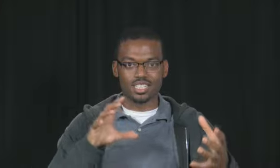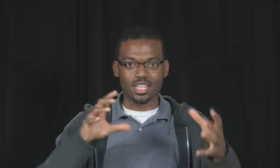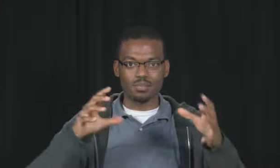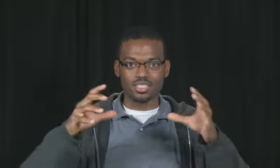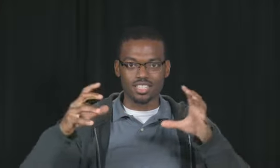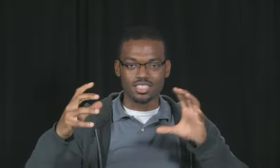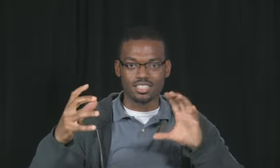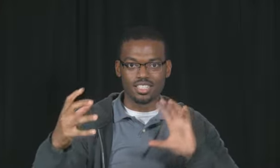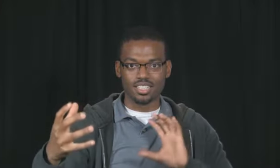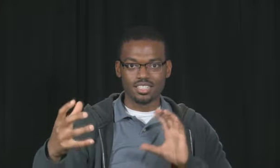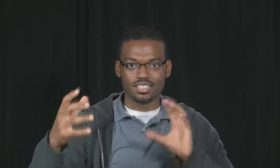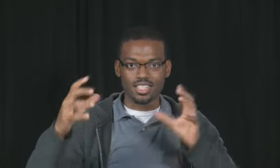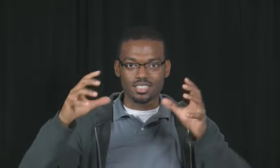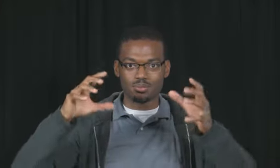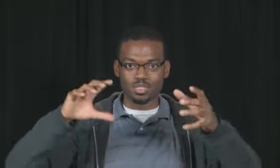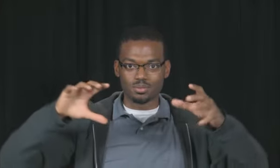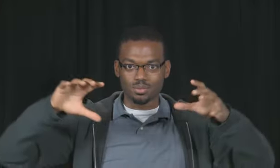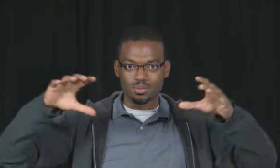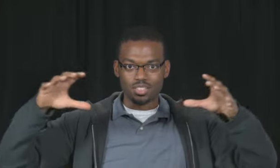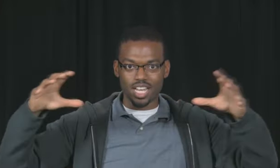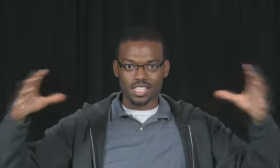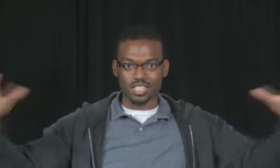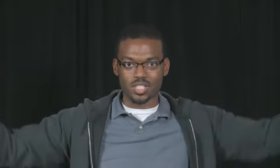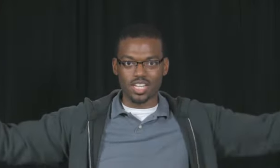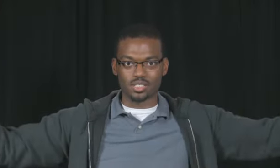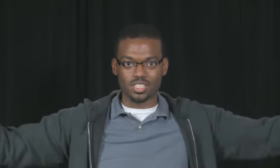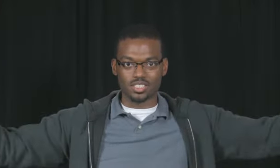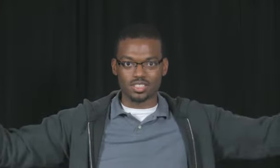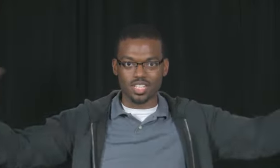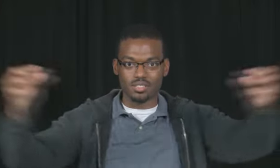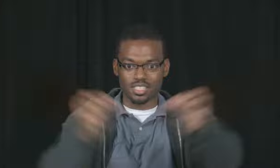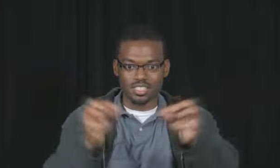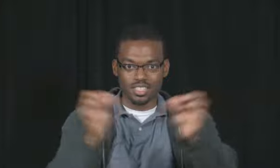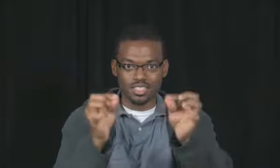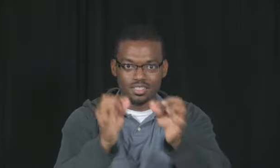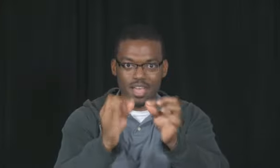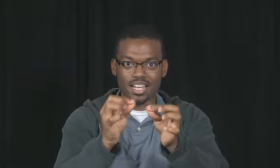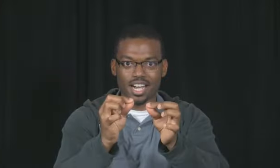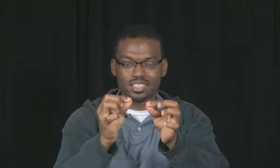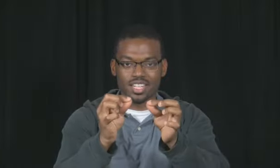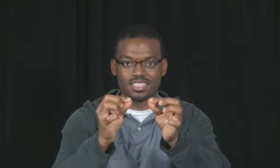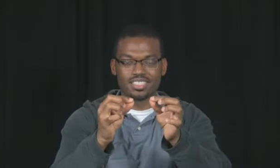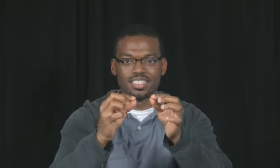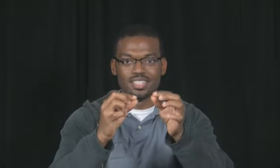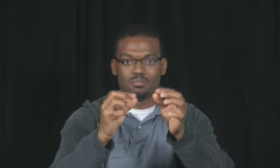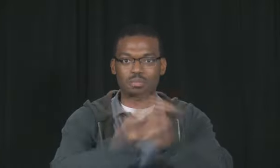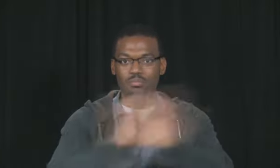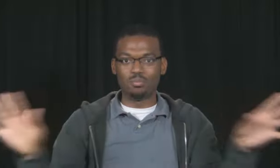scheme. You start to think in terms of how you're going to create a structure so that you can make a contrast. But when